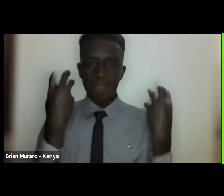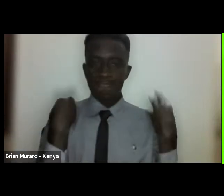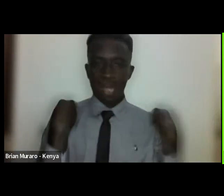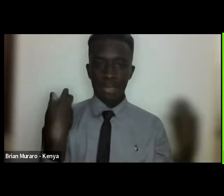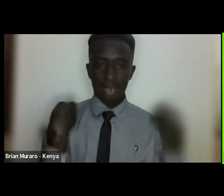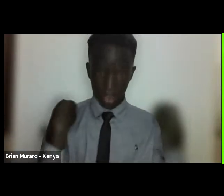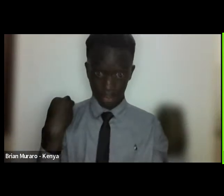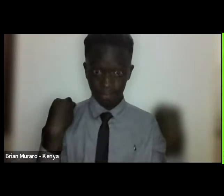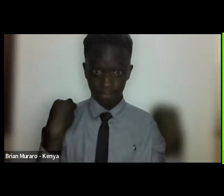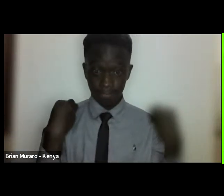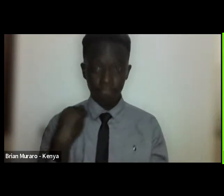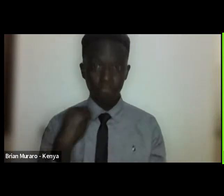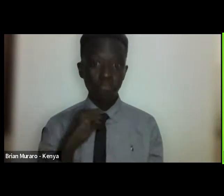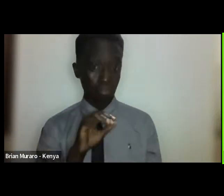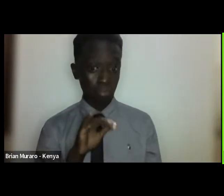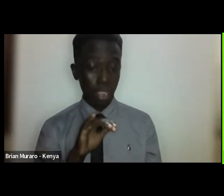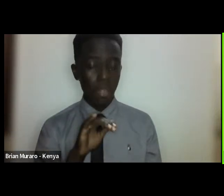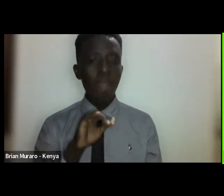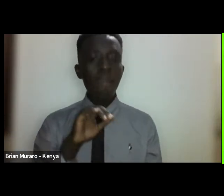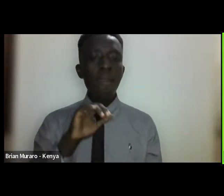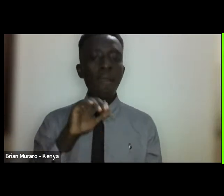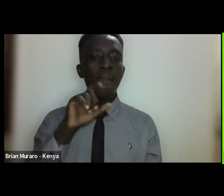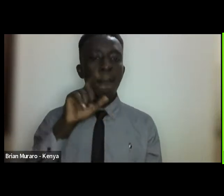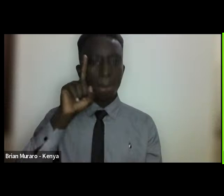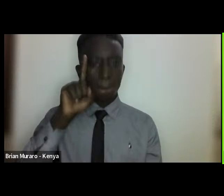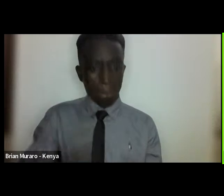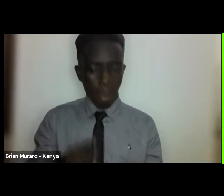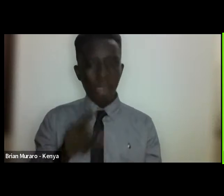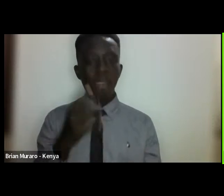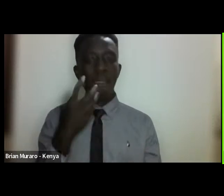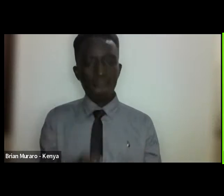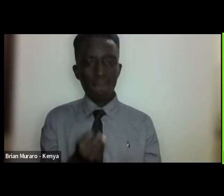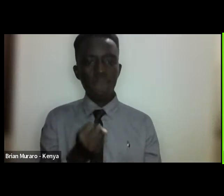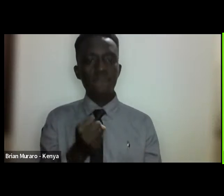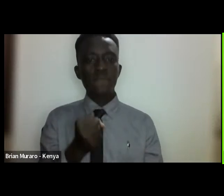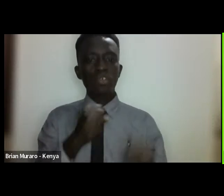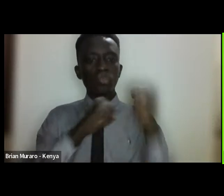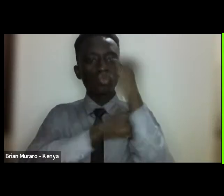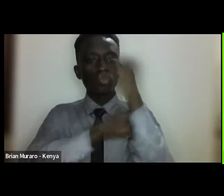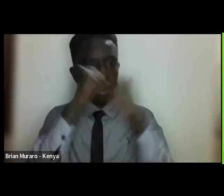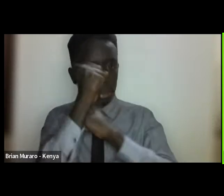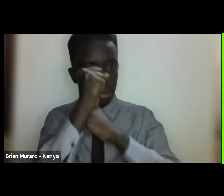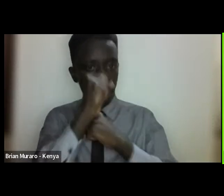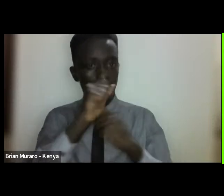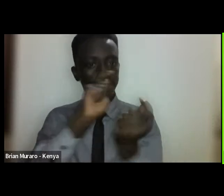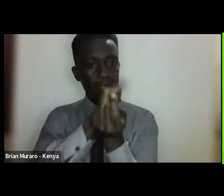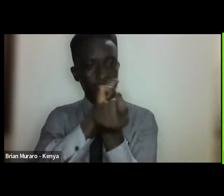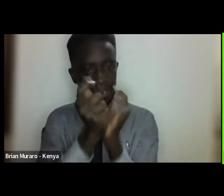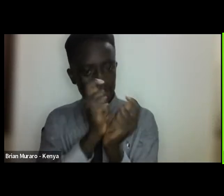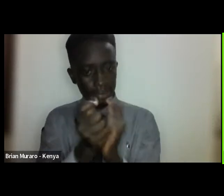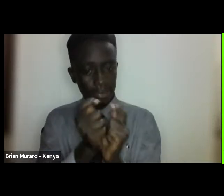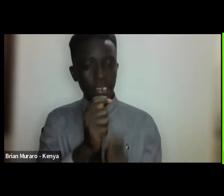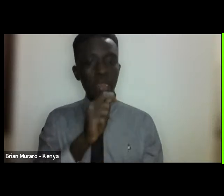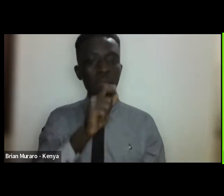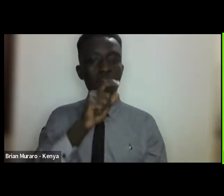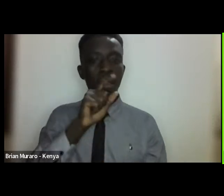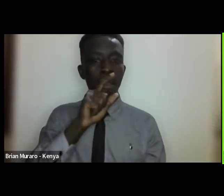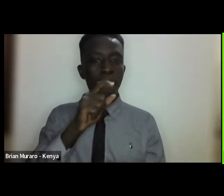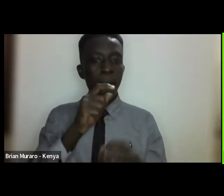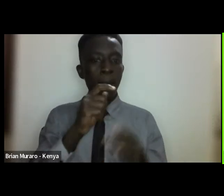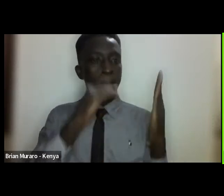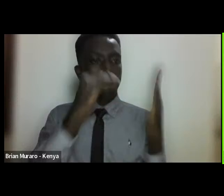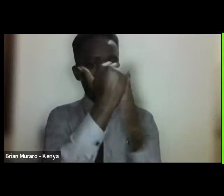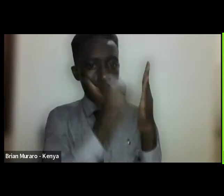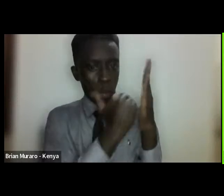So in other words, there has to be structural adjustments, there has to be programmatic adjustments, there have to be budgetary